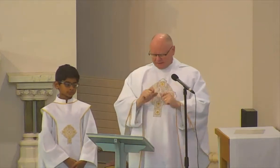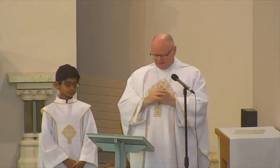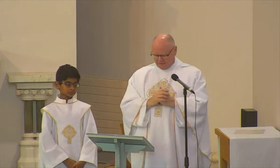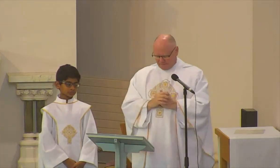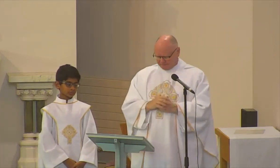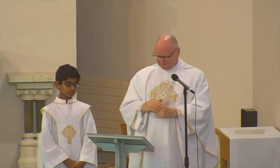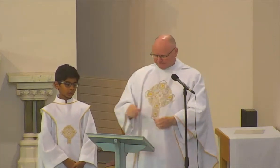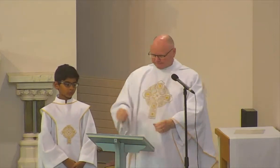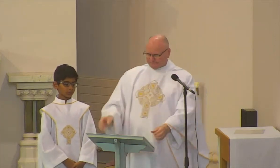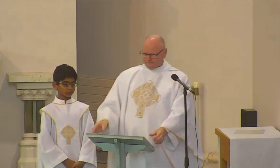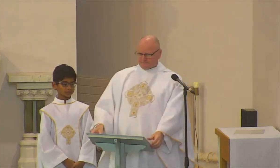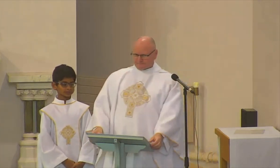ever.